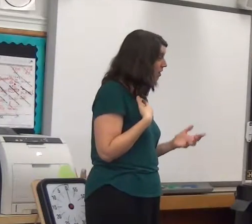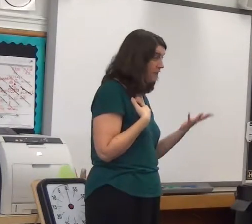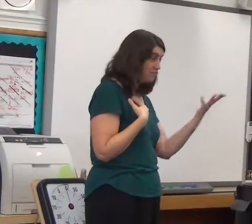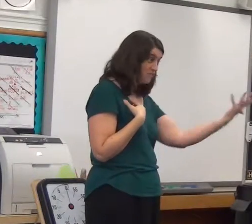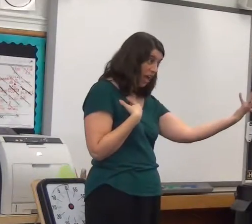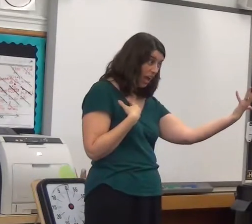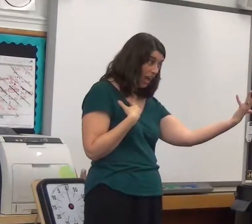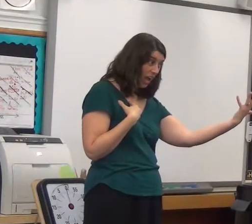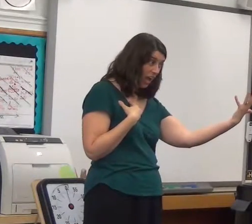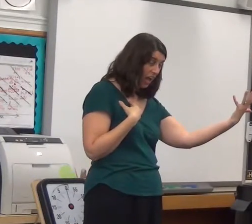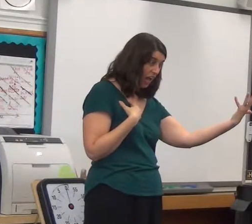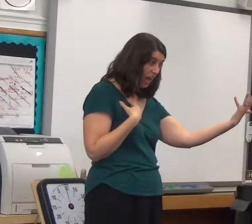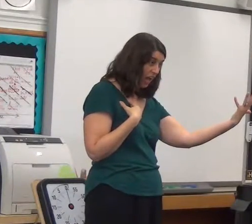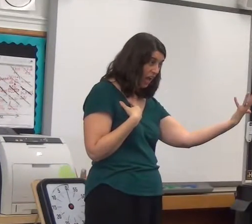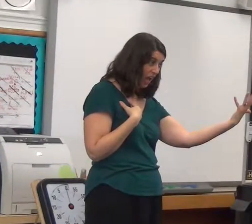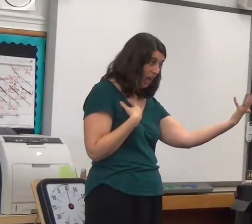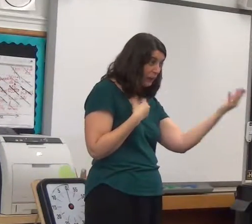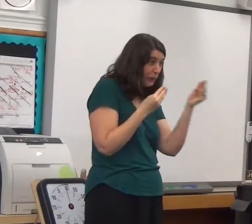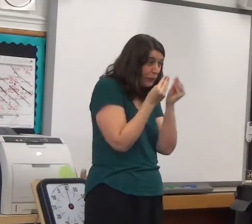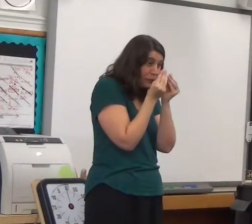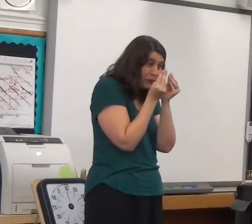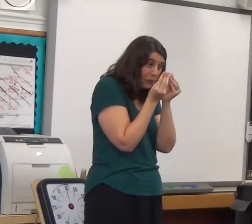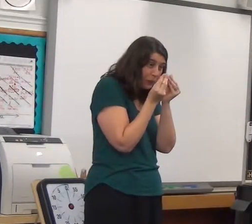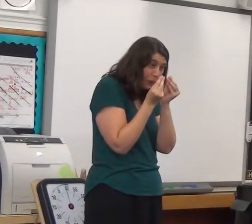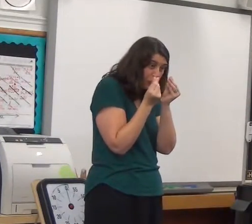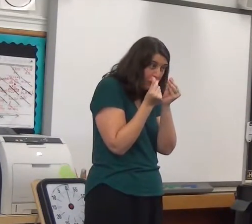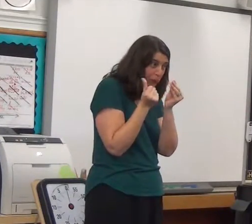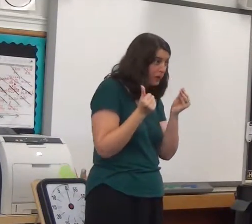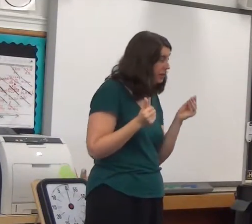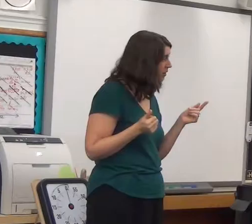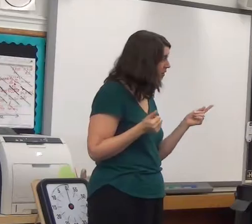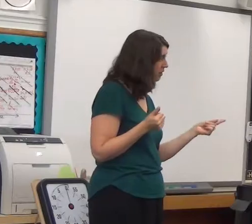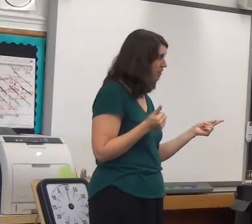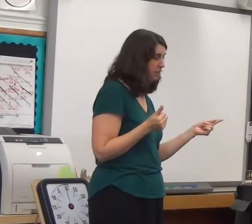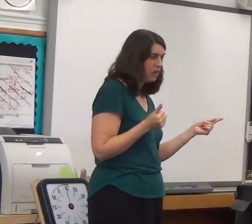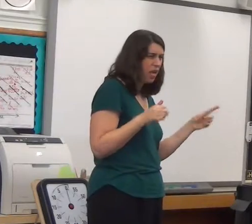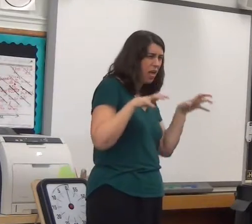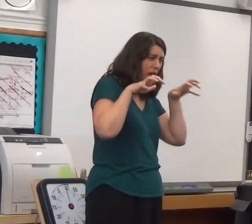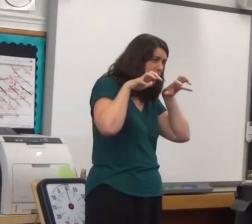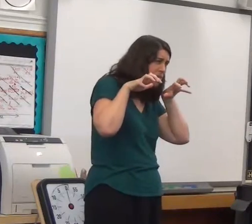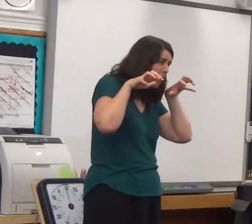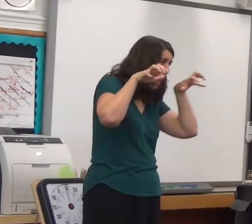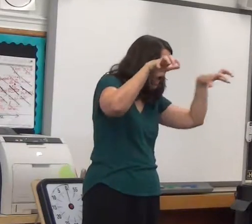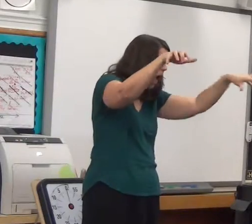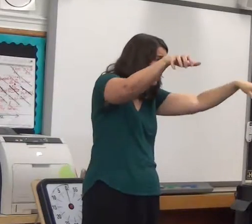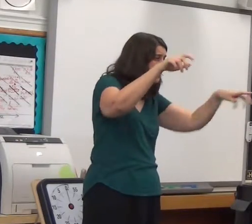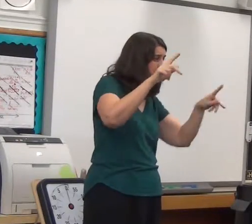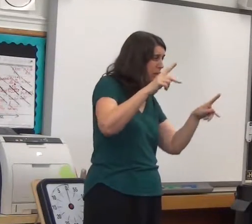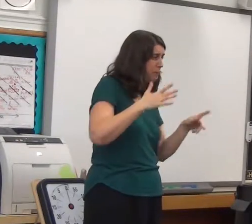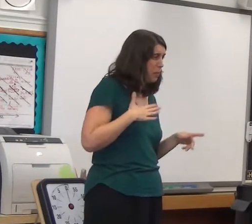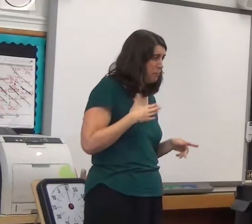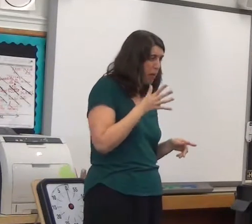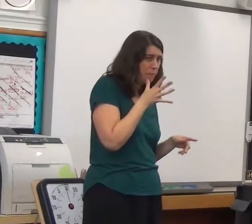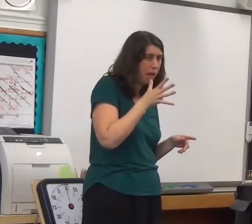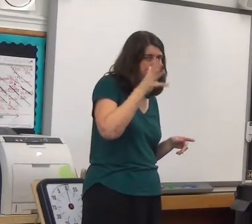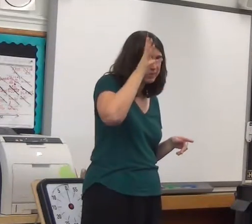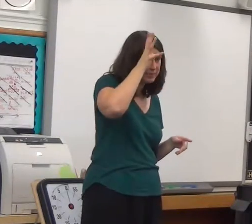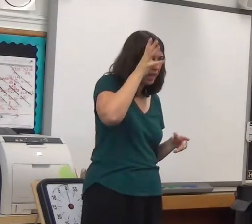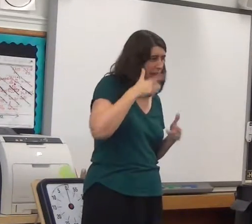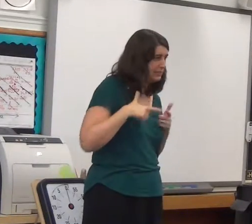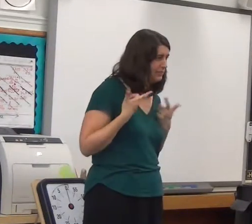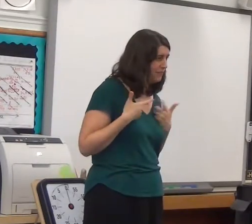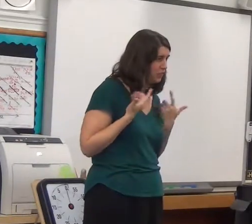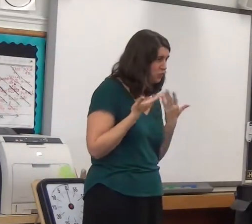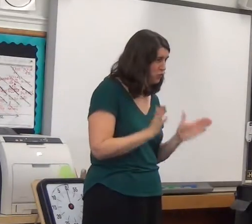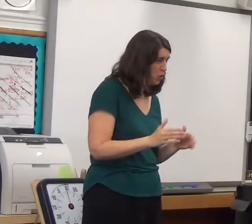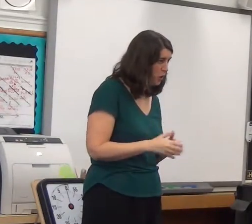1, 2, 3, 4, 5 humongous cards, little tiny 3-year-old hands. About 1,000 people gathered around in